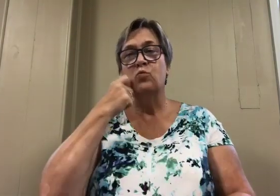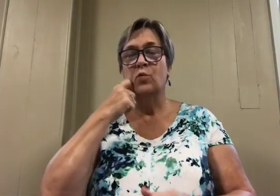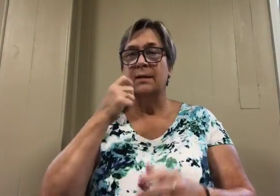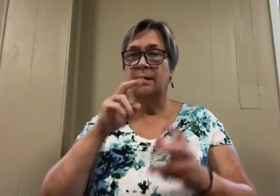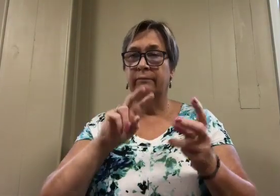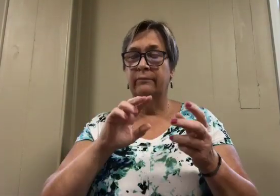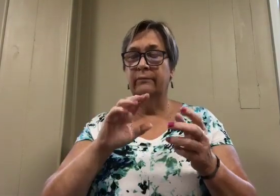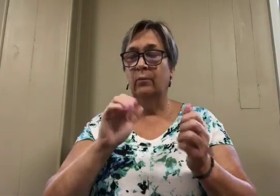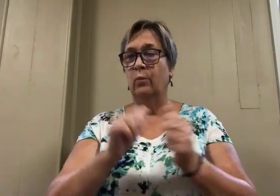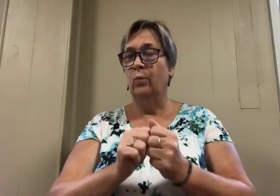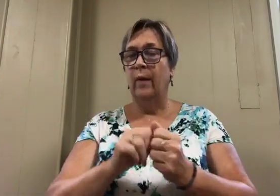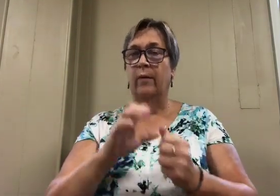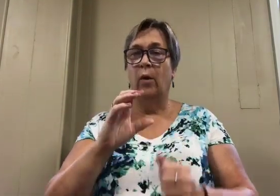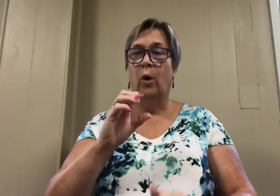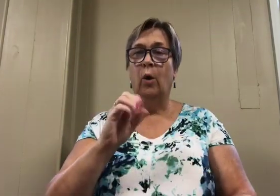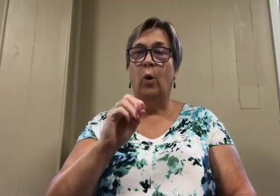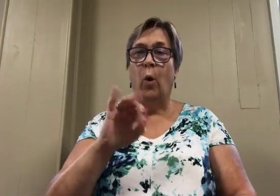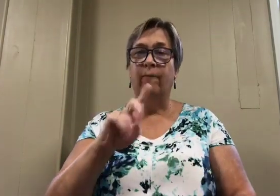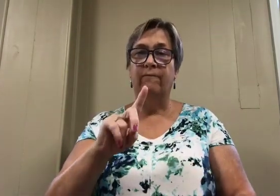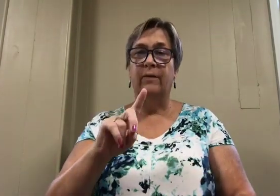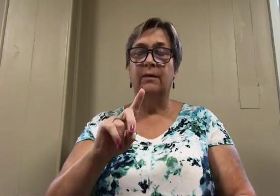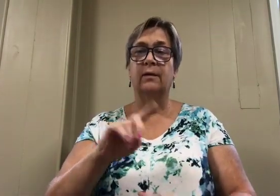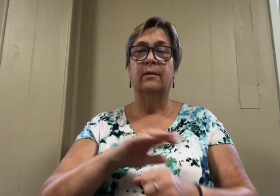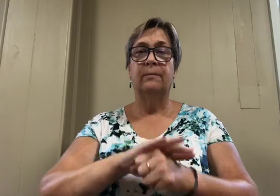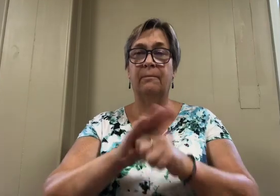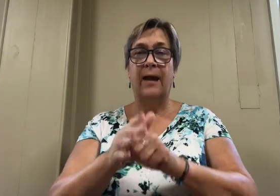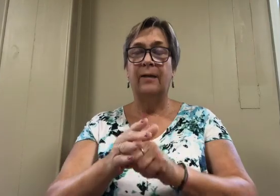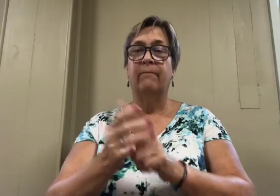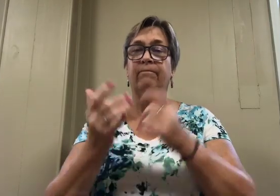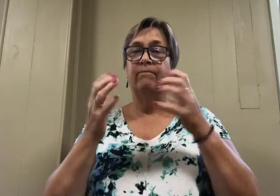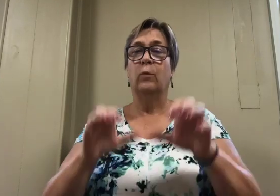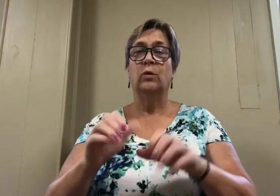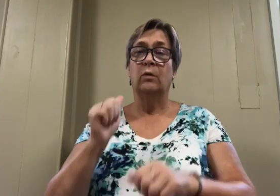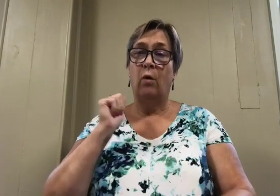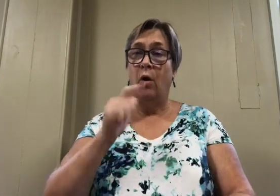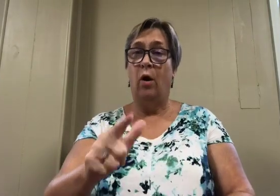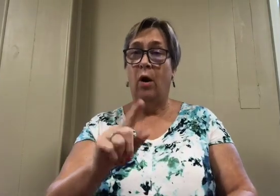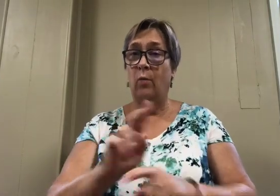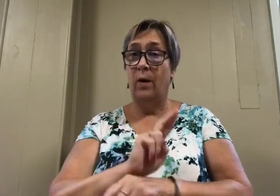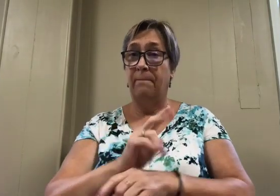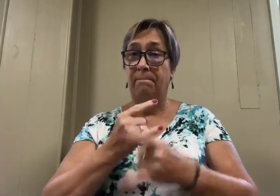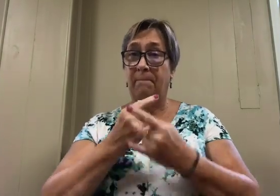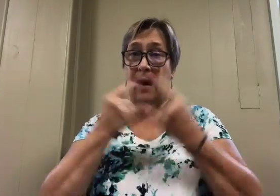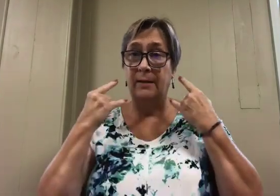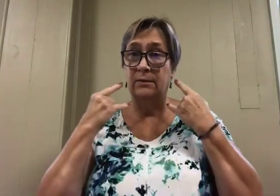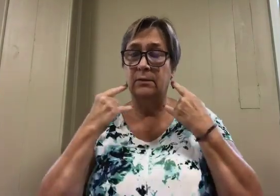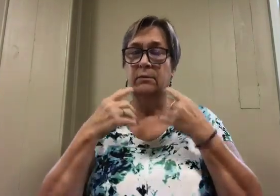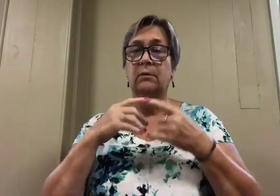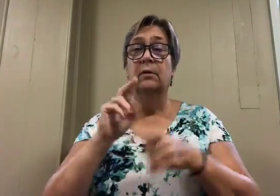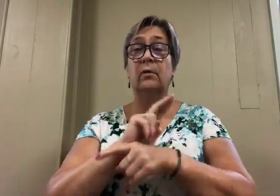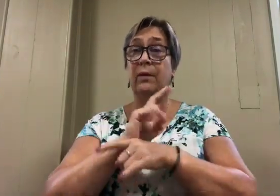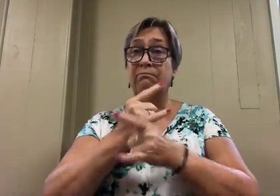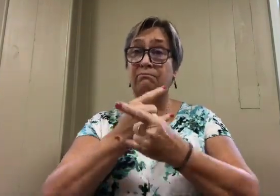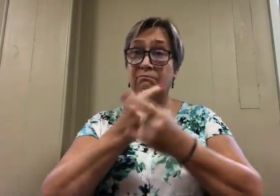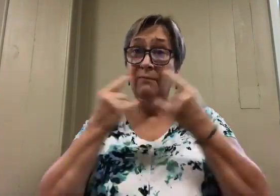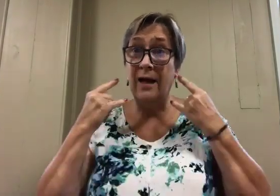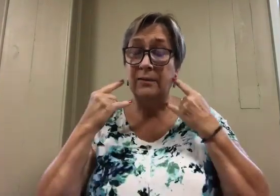for example, persons during COVID, we're all forced to wear